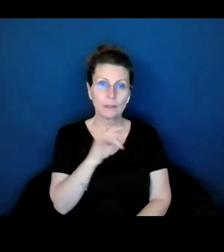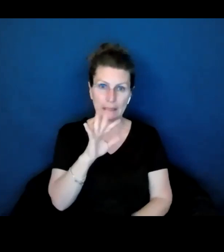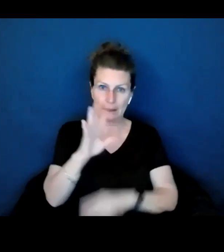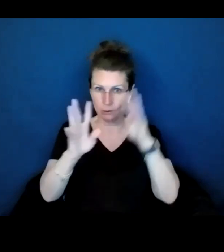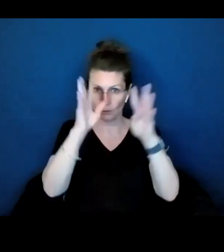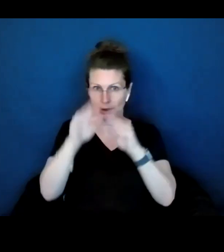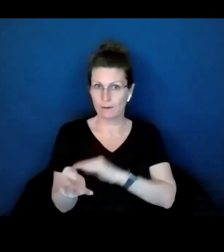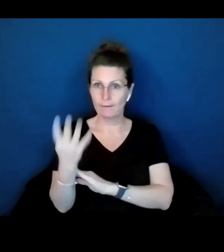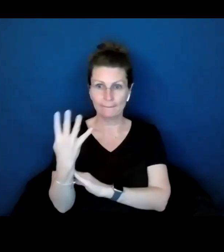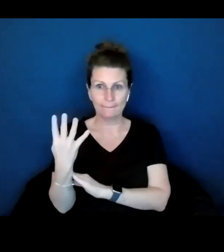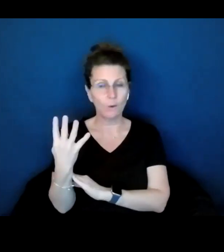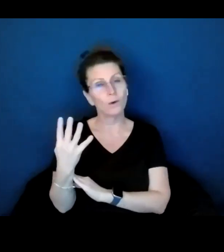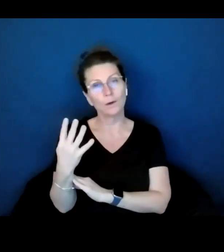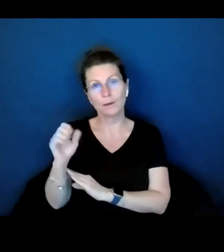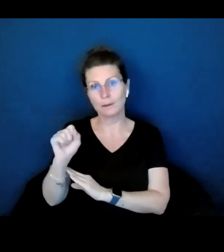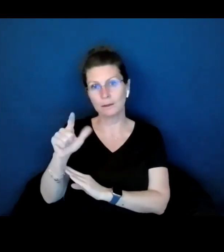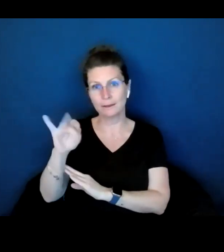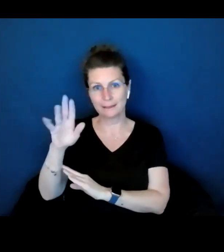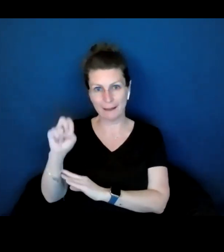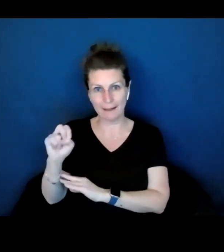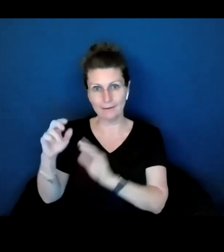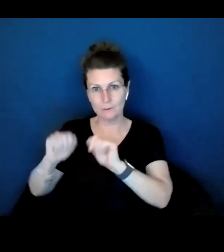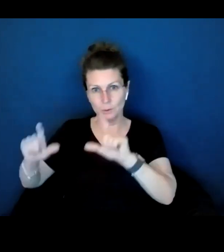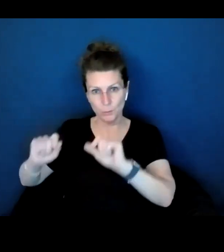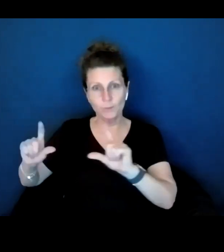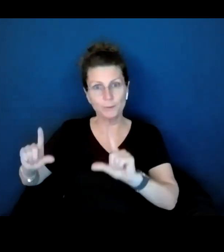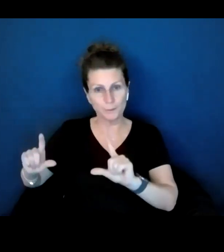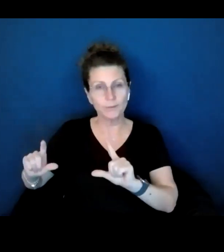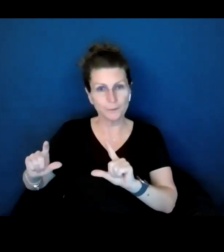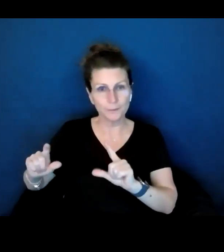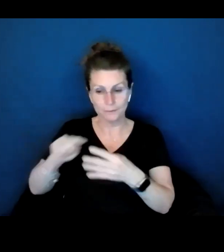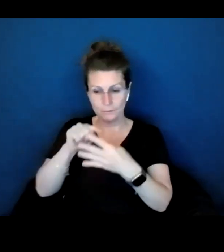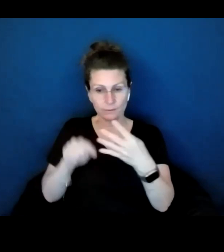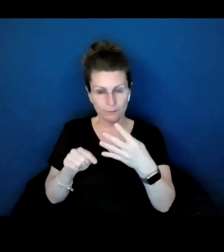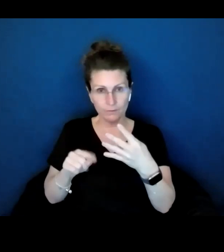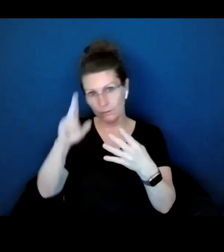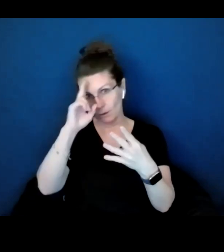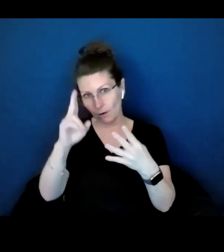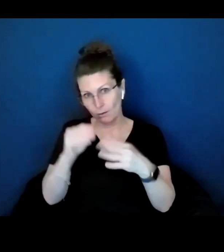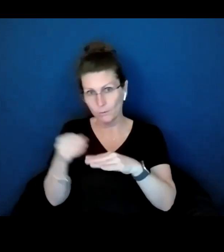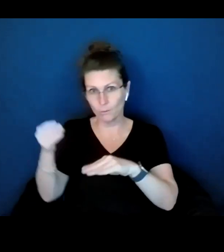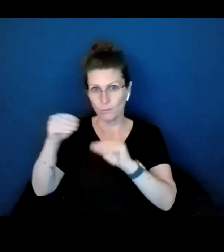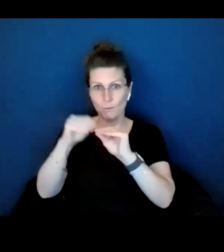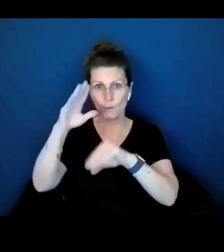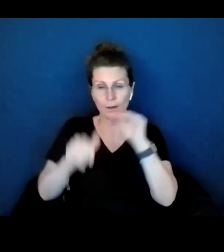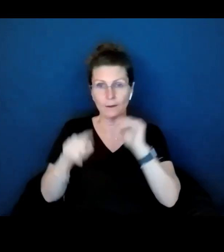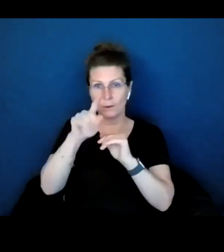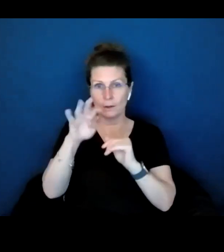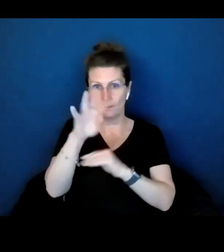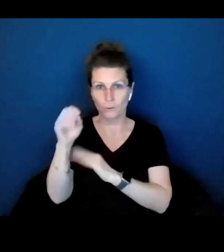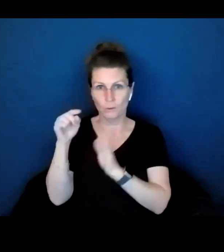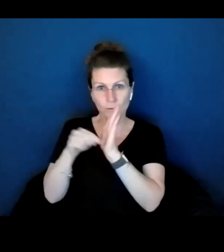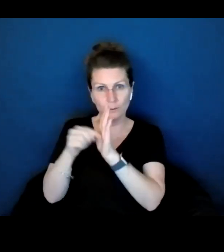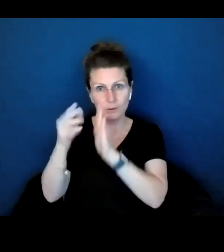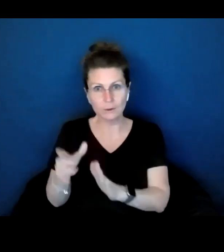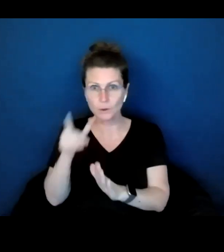brief slideshows. Through each of the 4 video slideshows, we will honor the over 140 researchers who